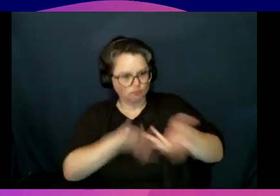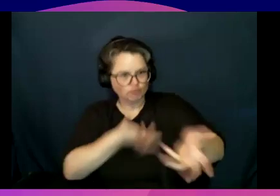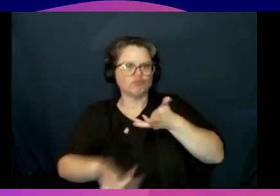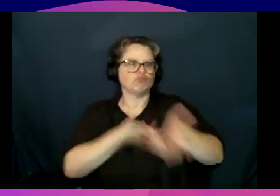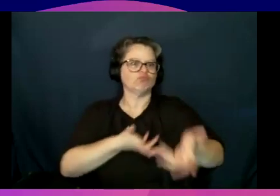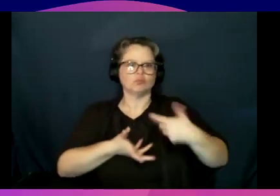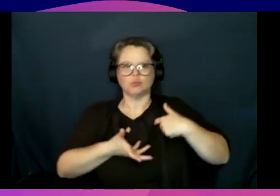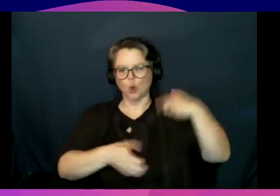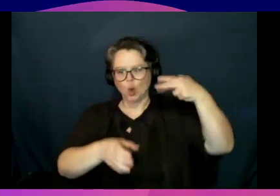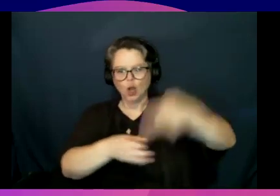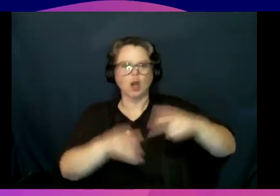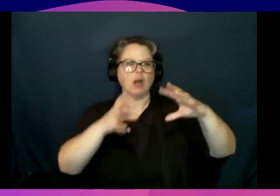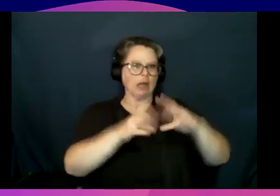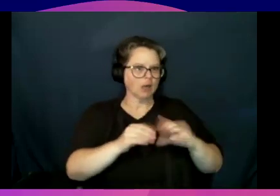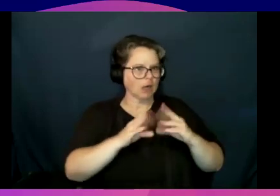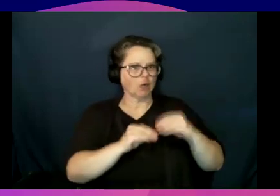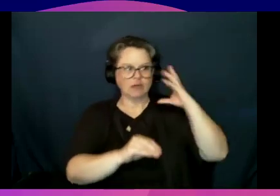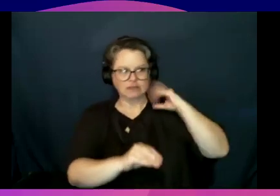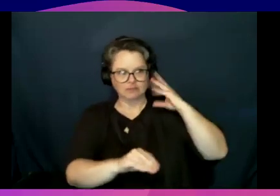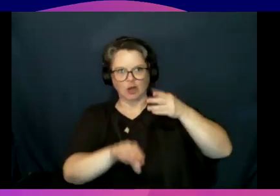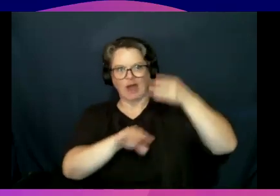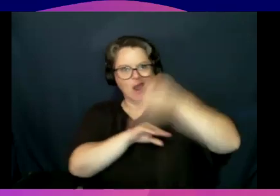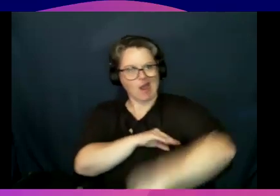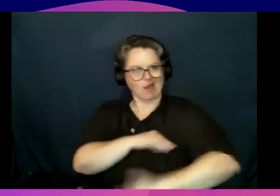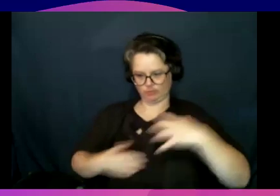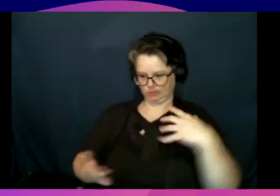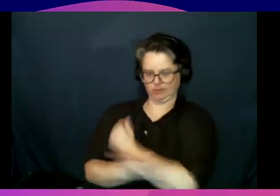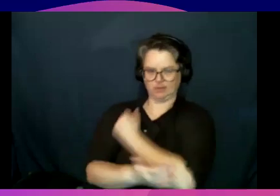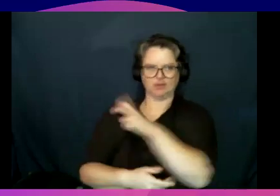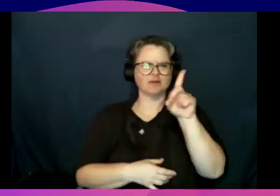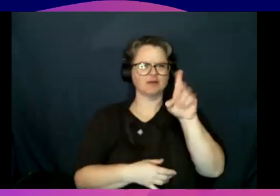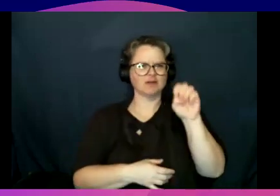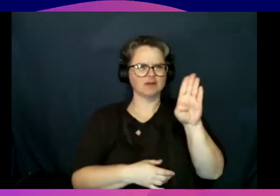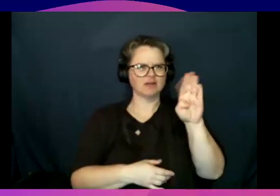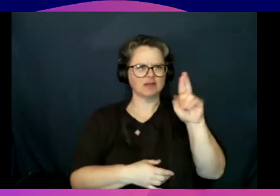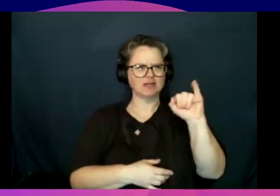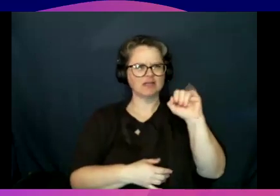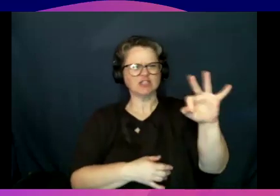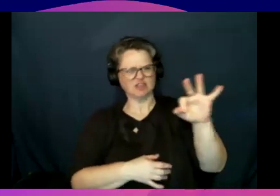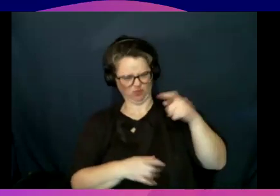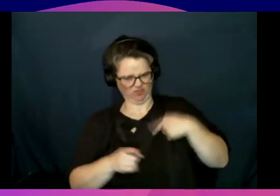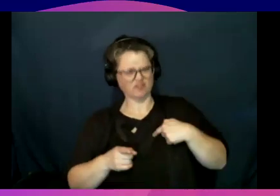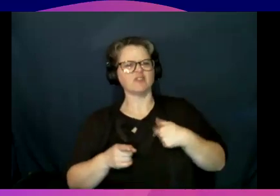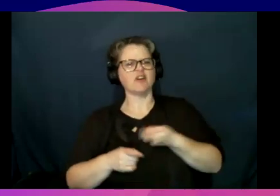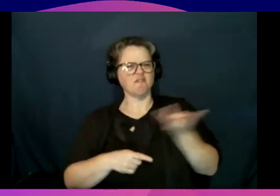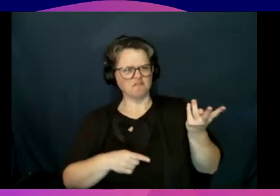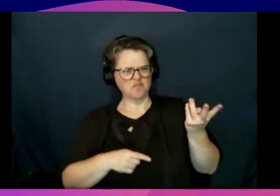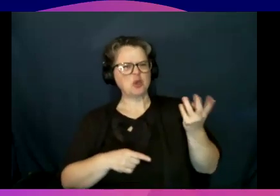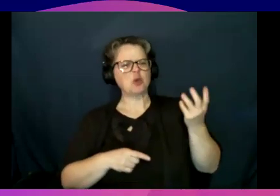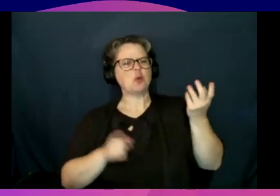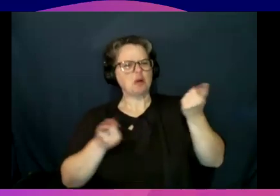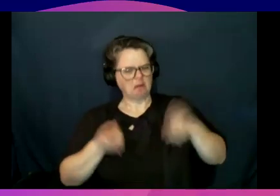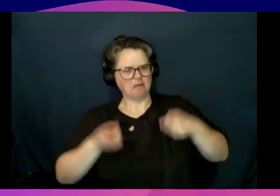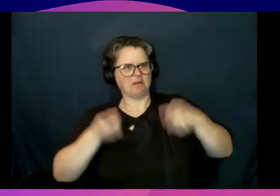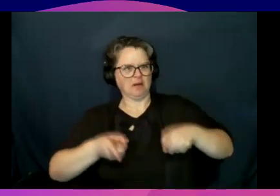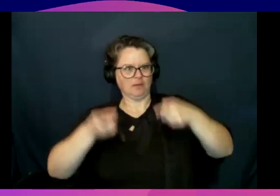debriefing, but they'd like to know a little bit more. What are some of the key guidelines, ways to debrief that don't result